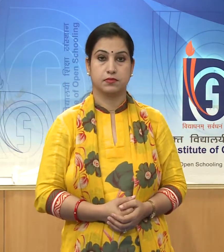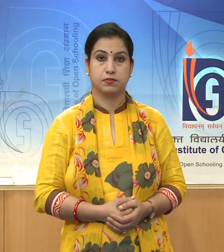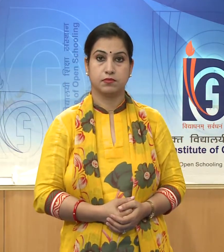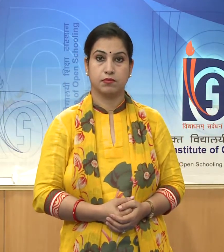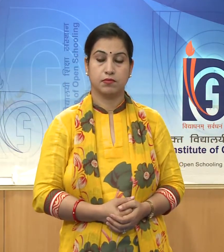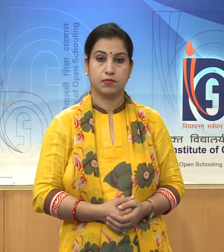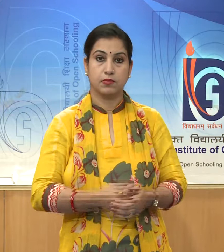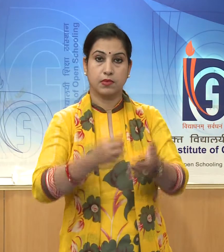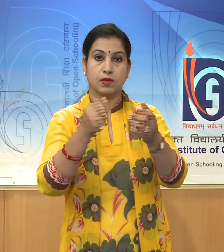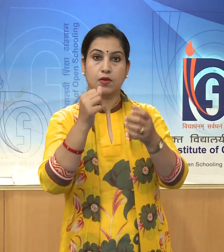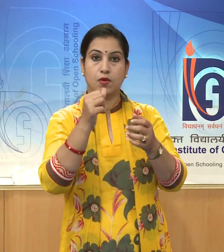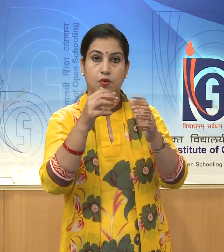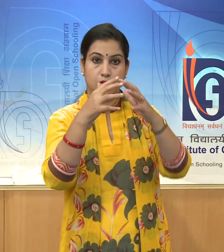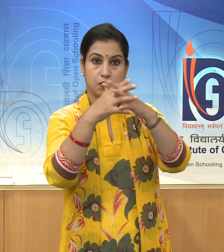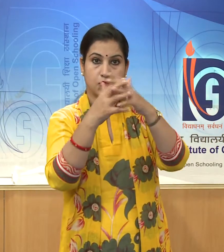Water Lilies.